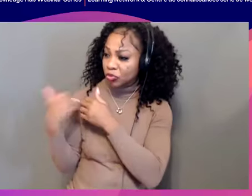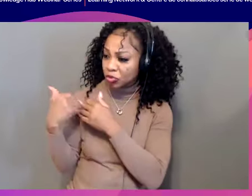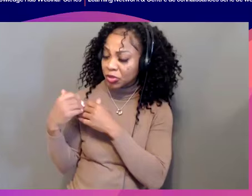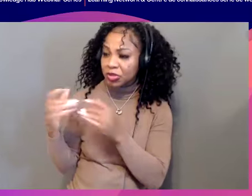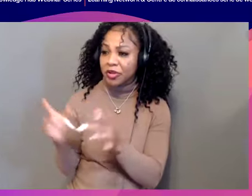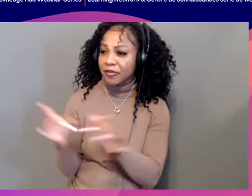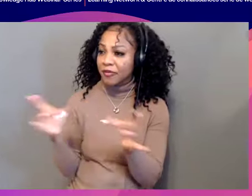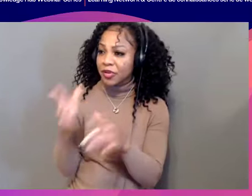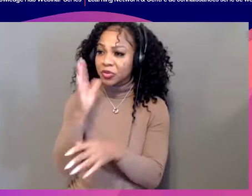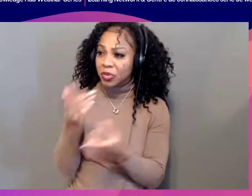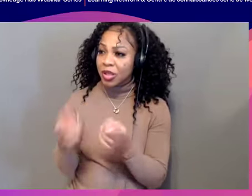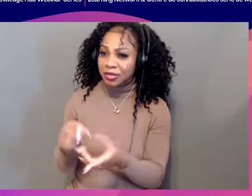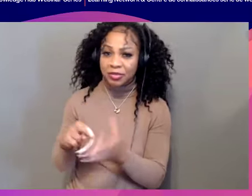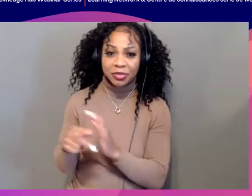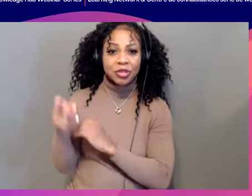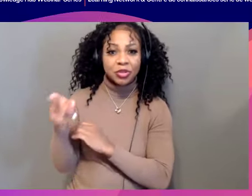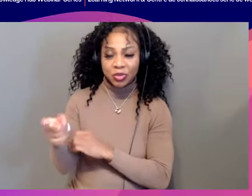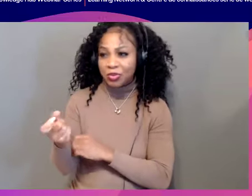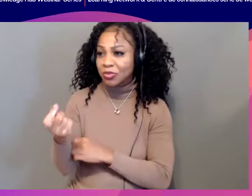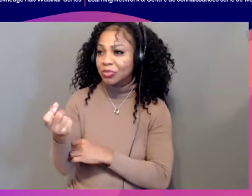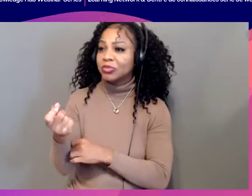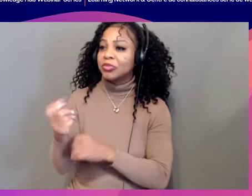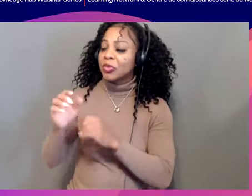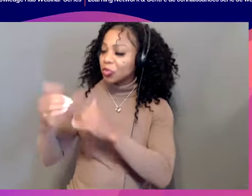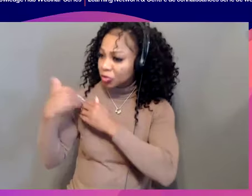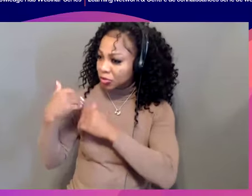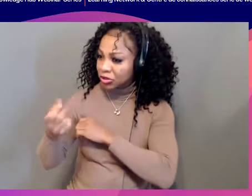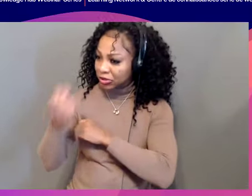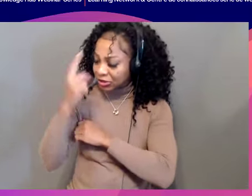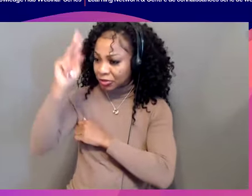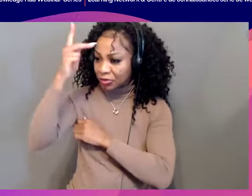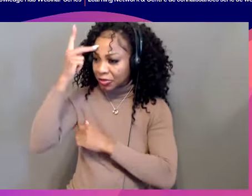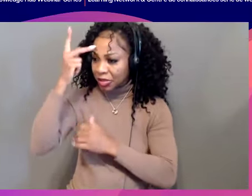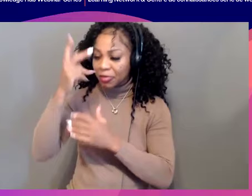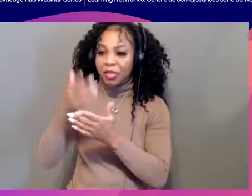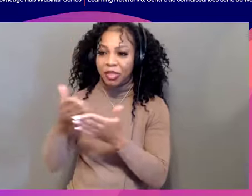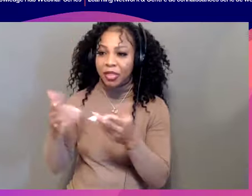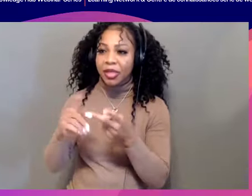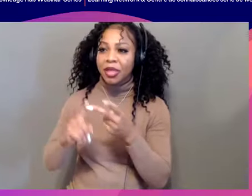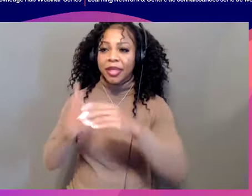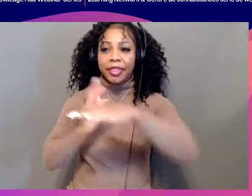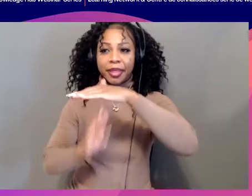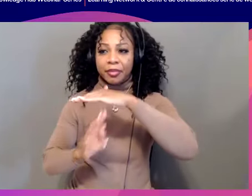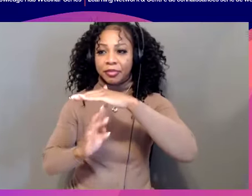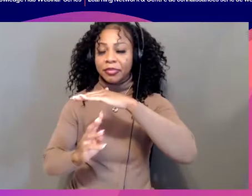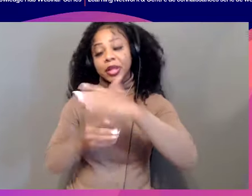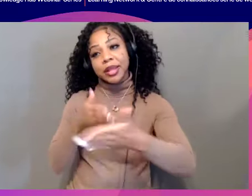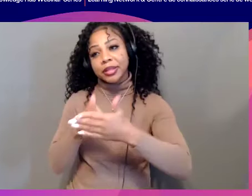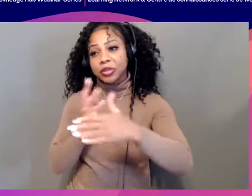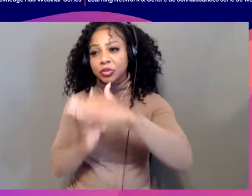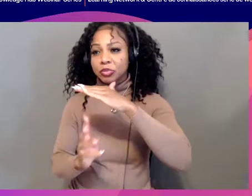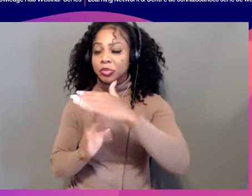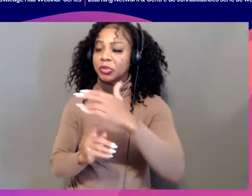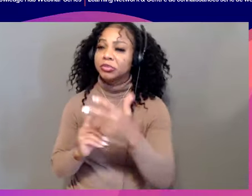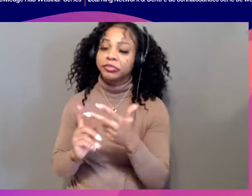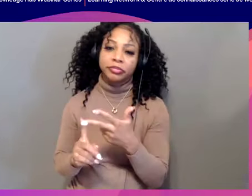is your job to understand the current political climate and the ways that, you know, anti-immigration sentiment might come up, the ways that